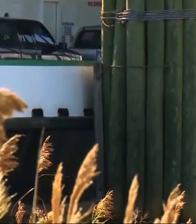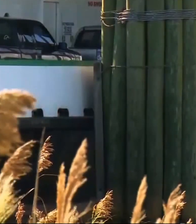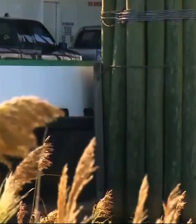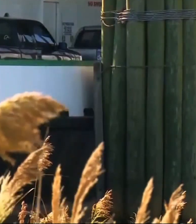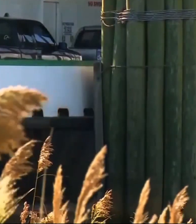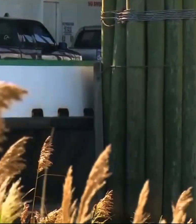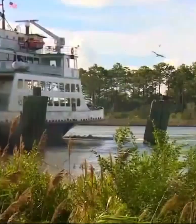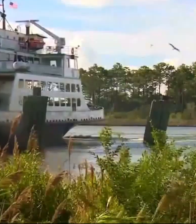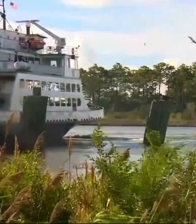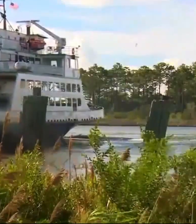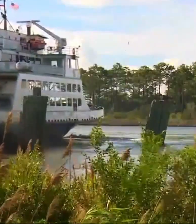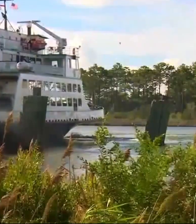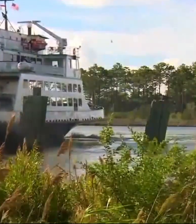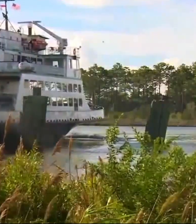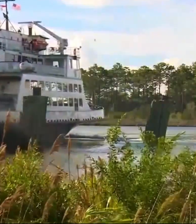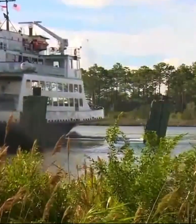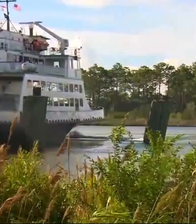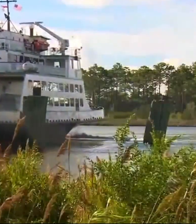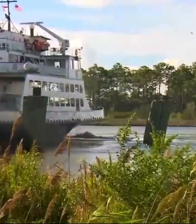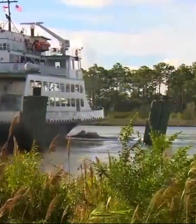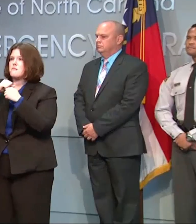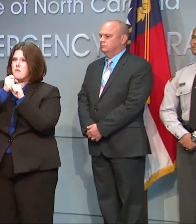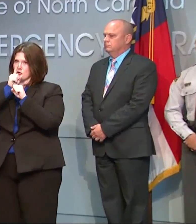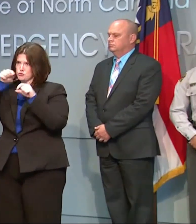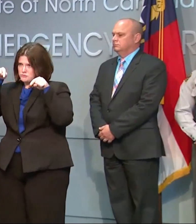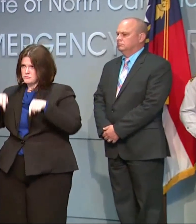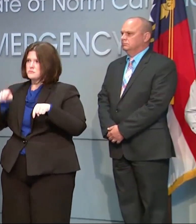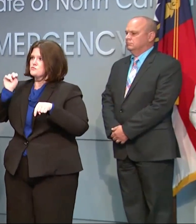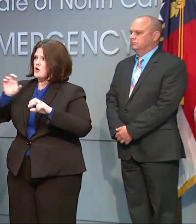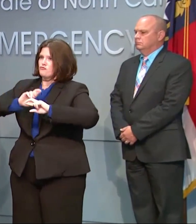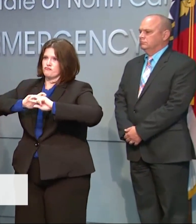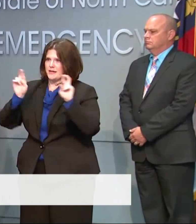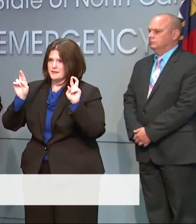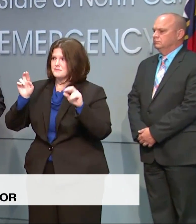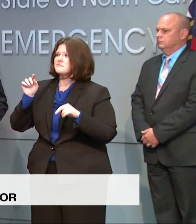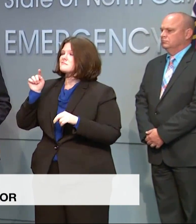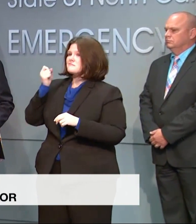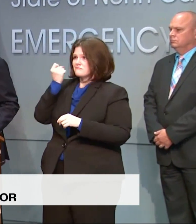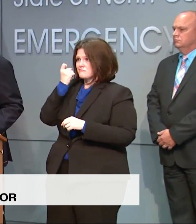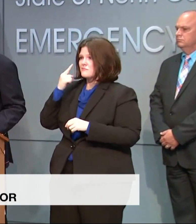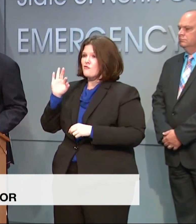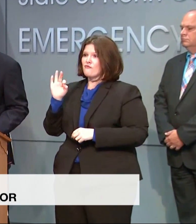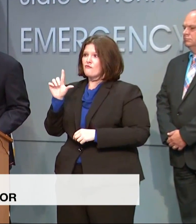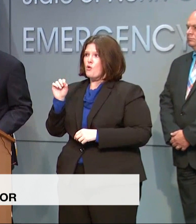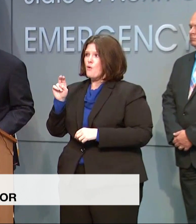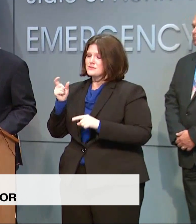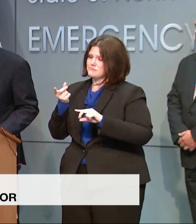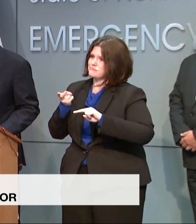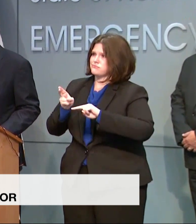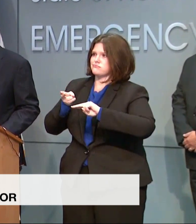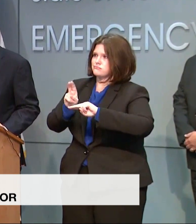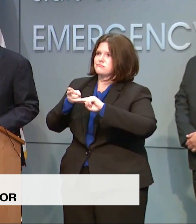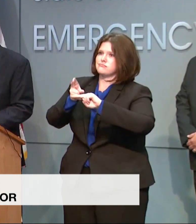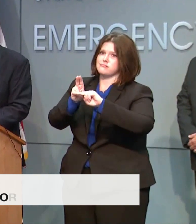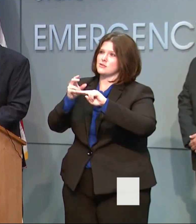Atlantic coast to get out, to evacuate to higher ground. Florence is intensifying steadily. This storm is